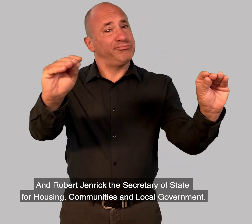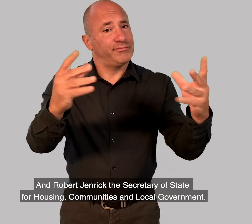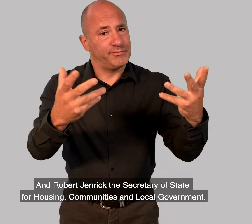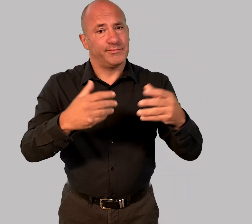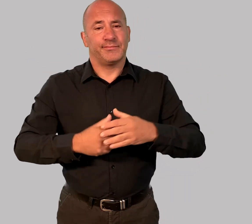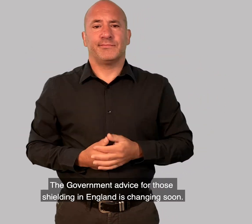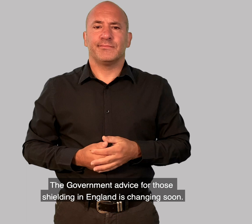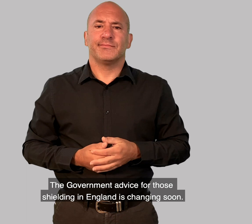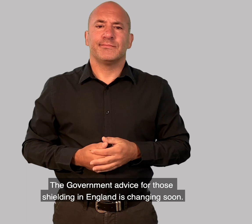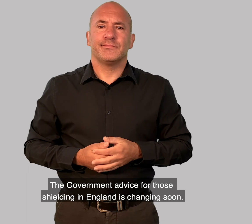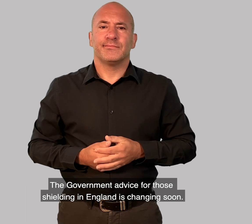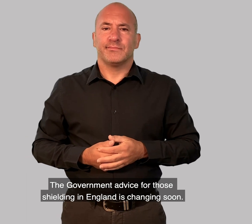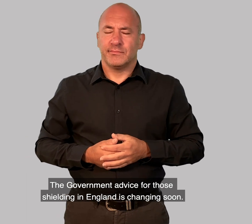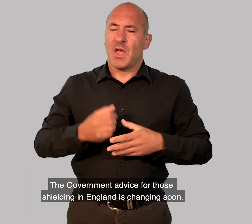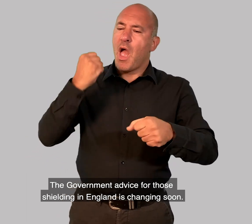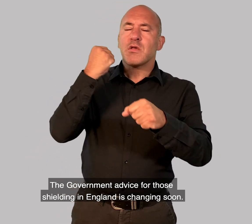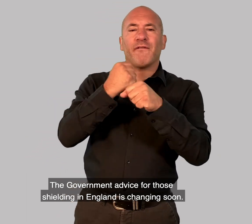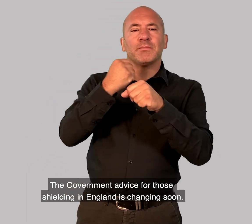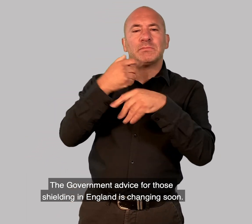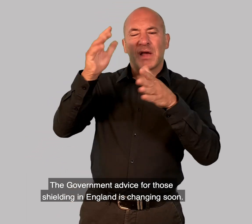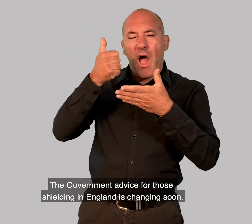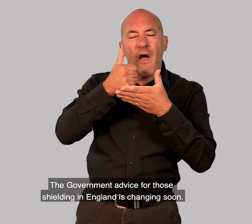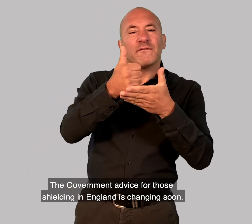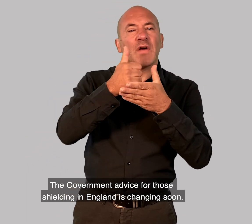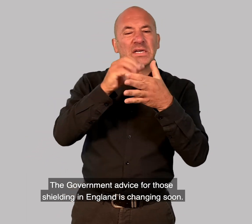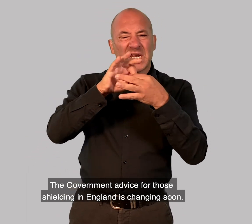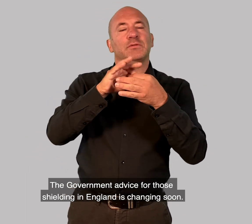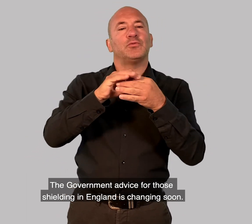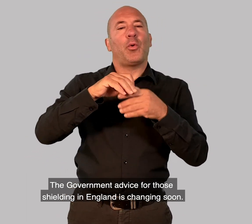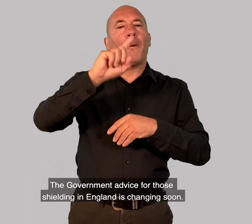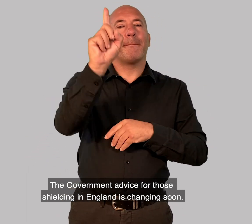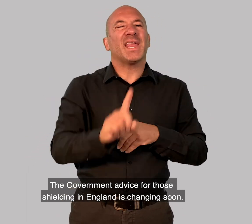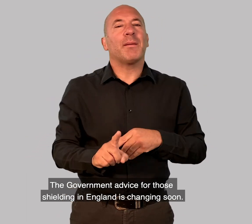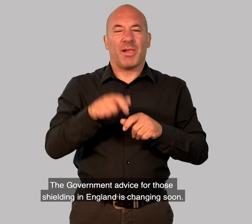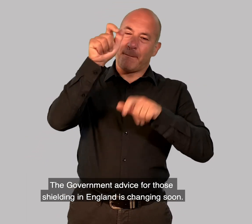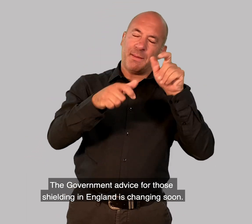The government advice for those shielding in England is changing soon.